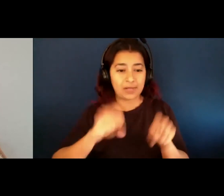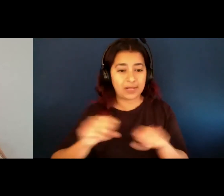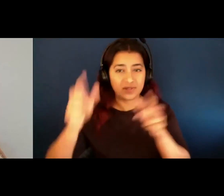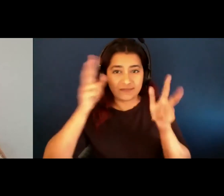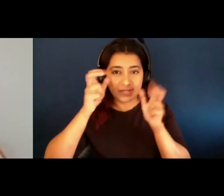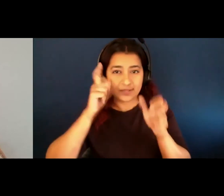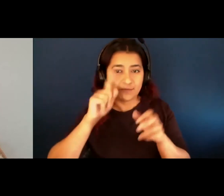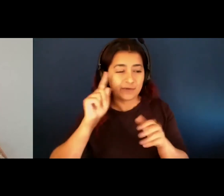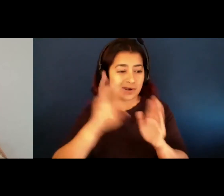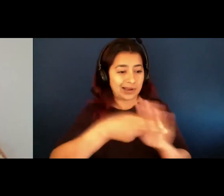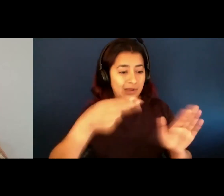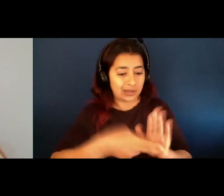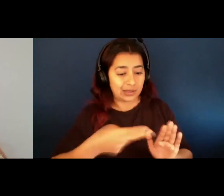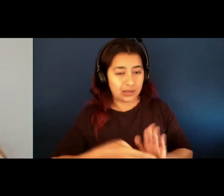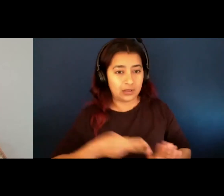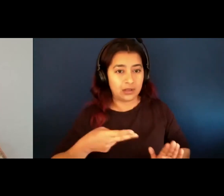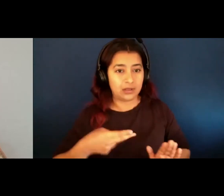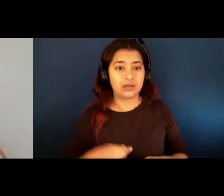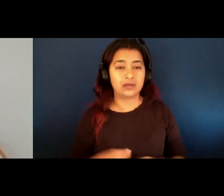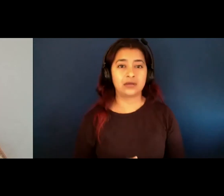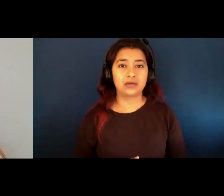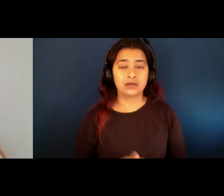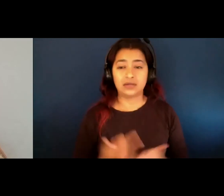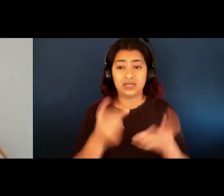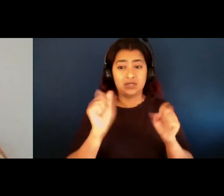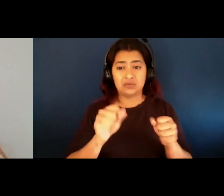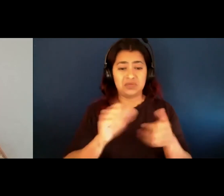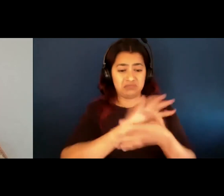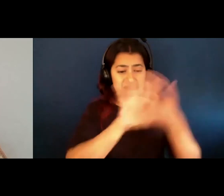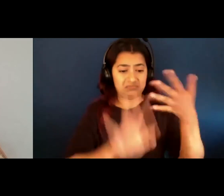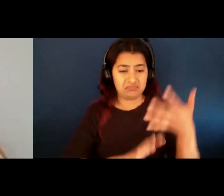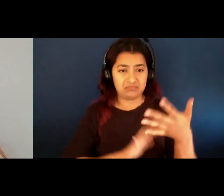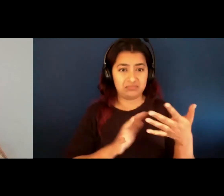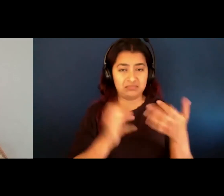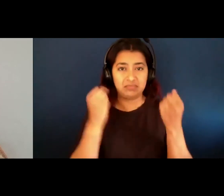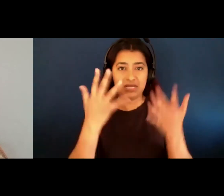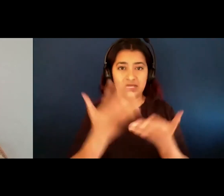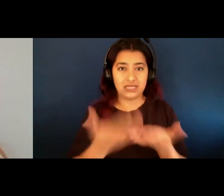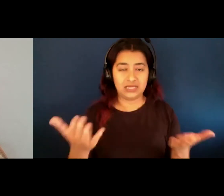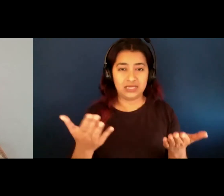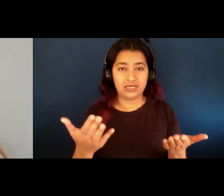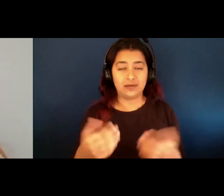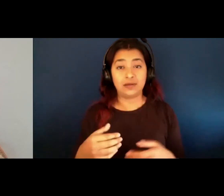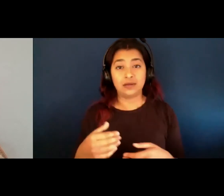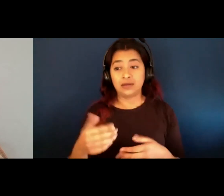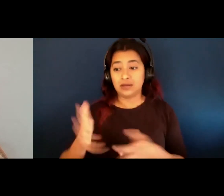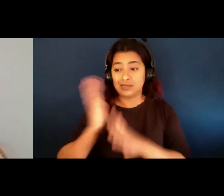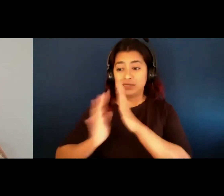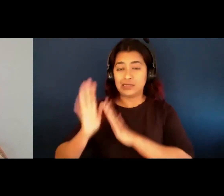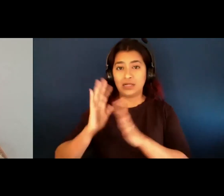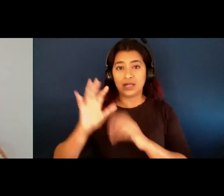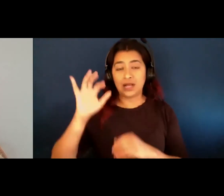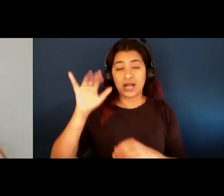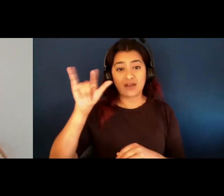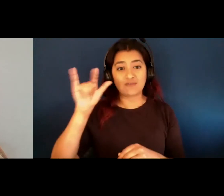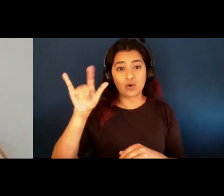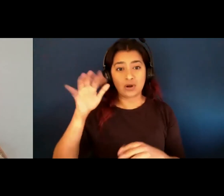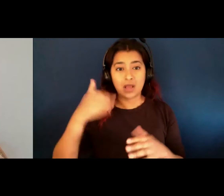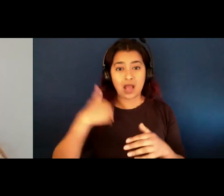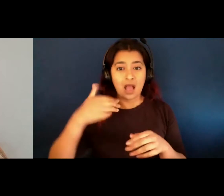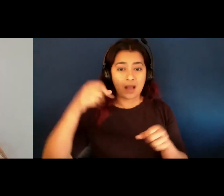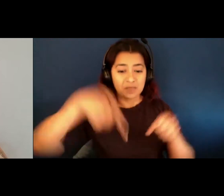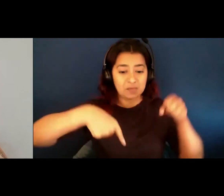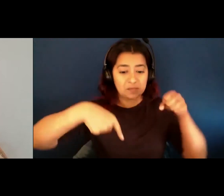diagnoses and calamities. It could have been all of the things. Decades earlier, the Air Force stippled the land with pits